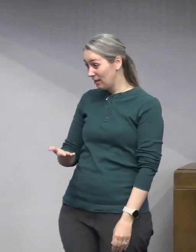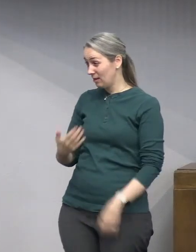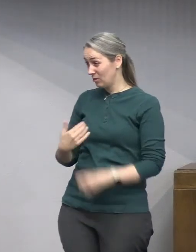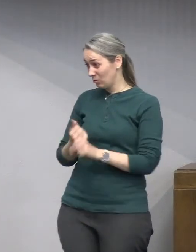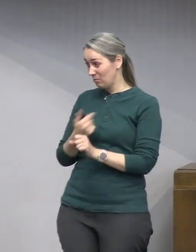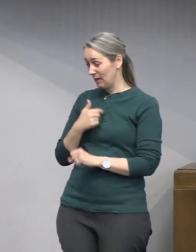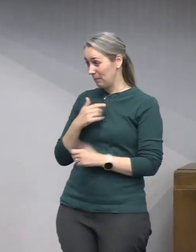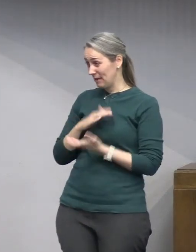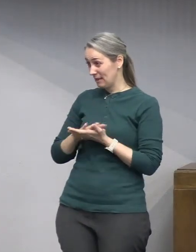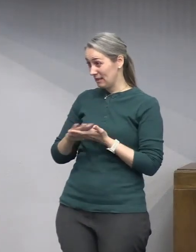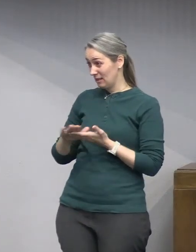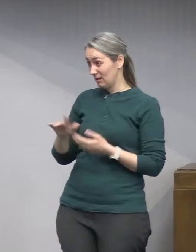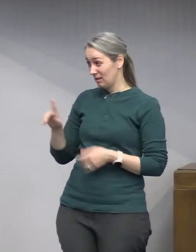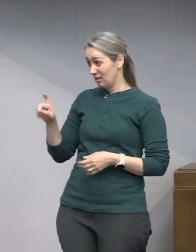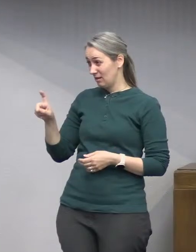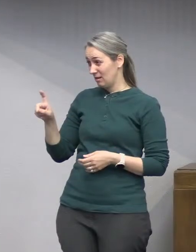clean?